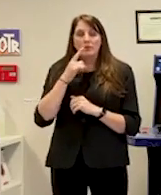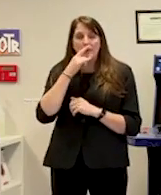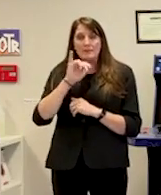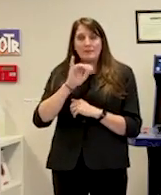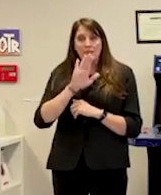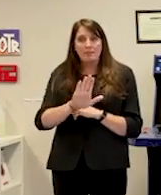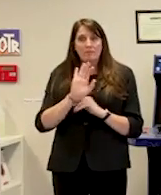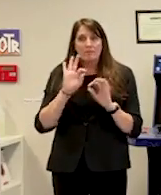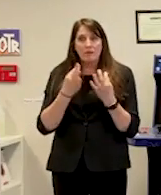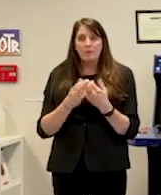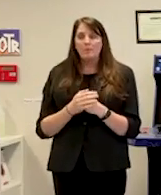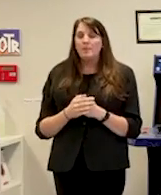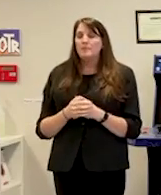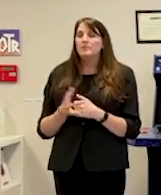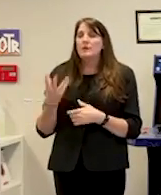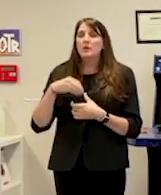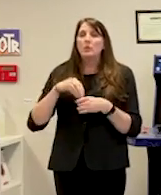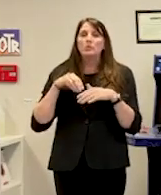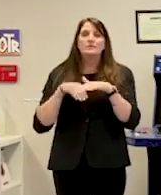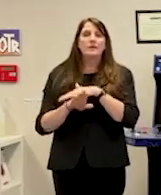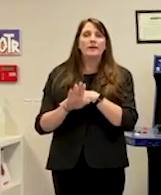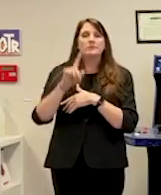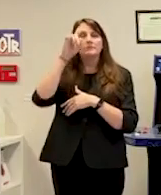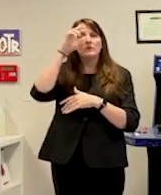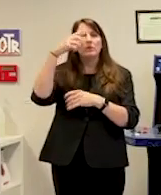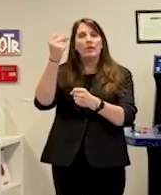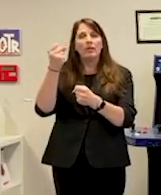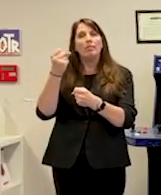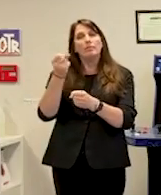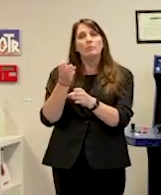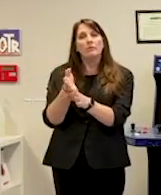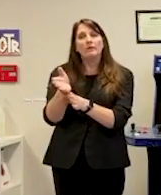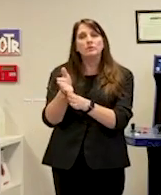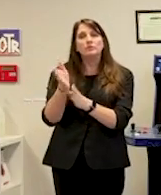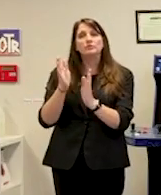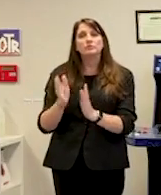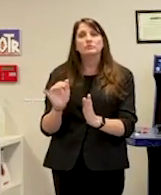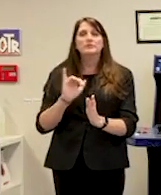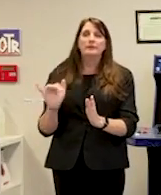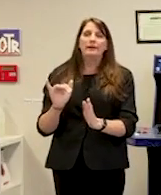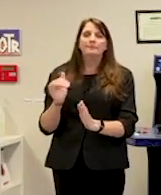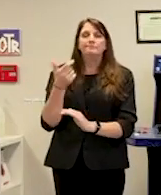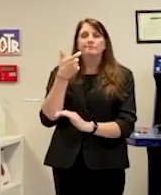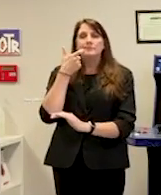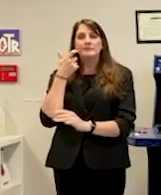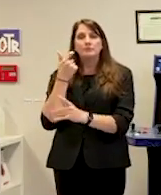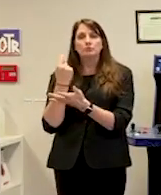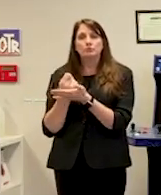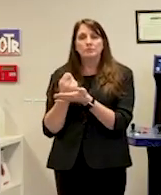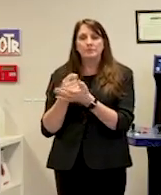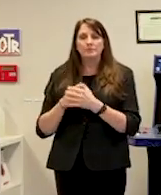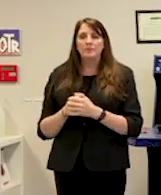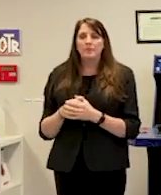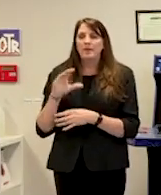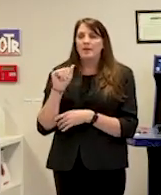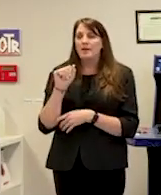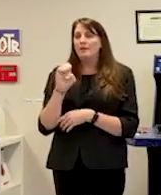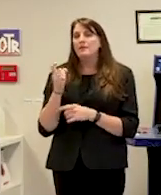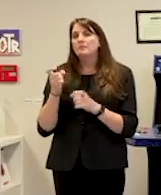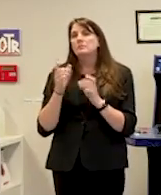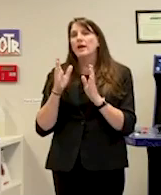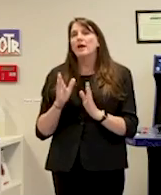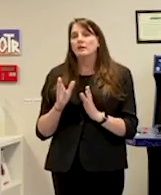includes access to mental health professionals and substance use treatment. Case managers are on hand